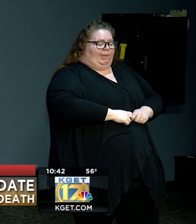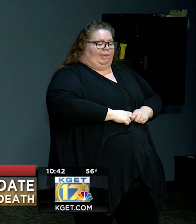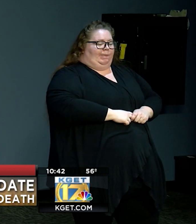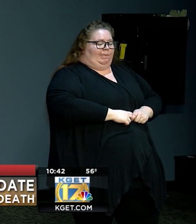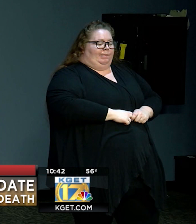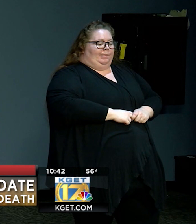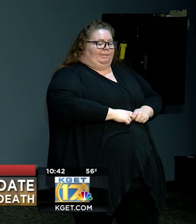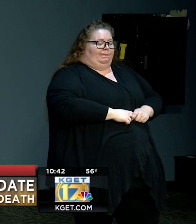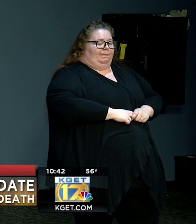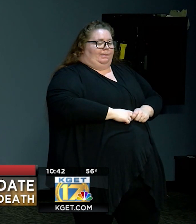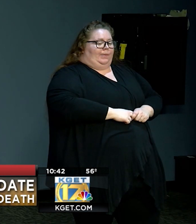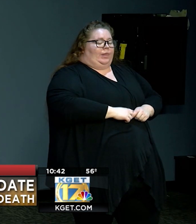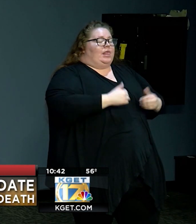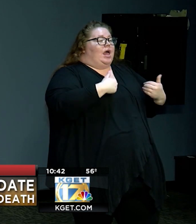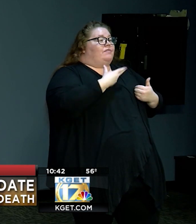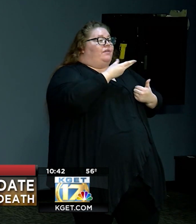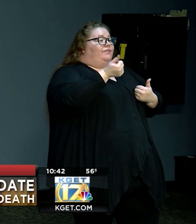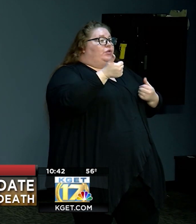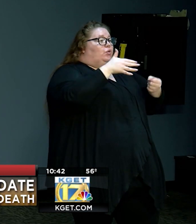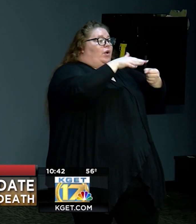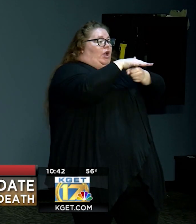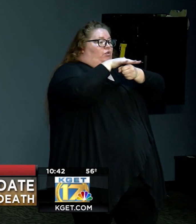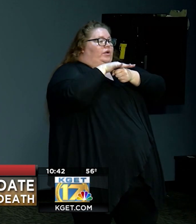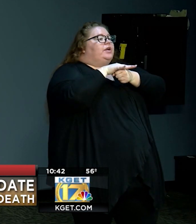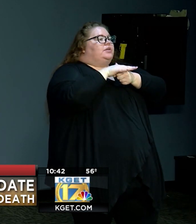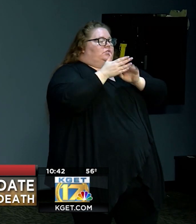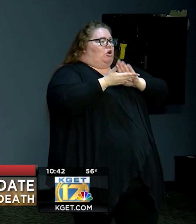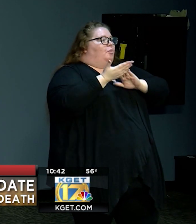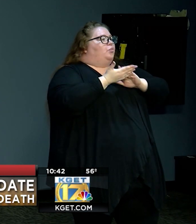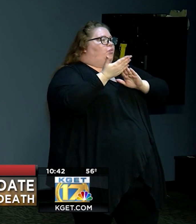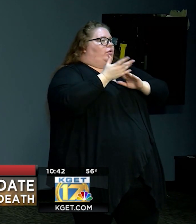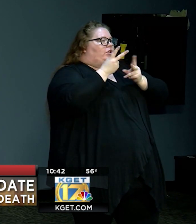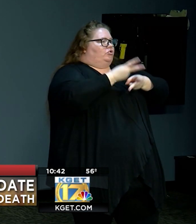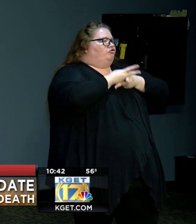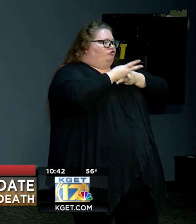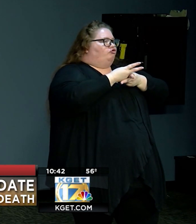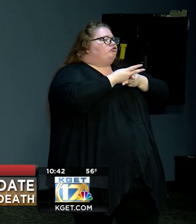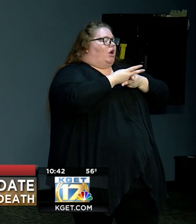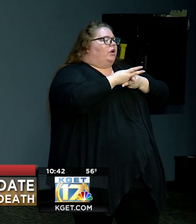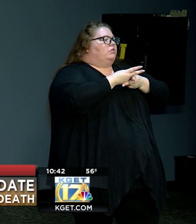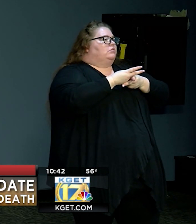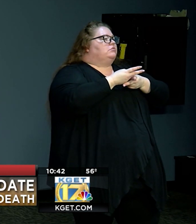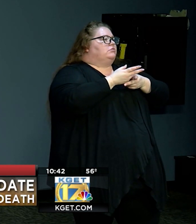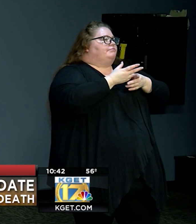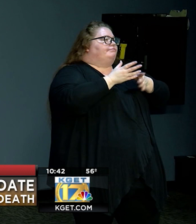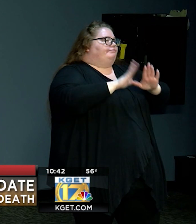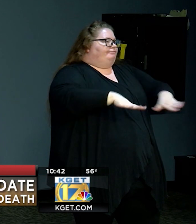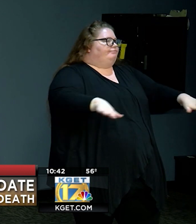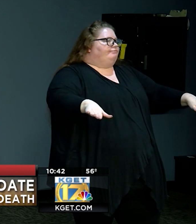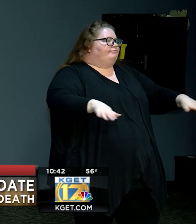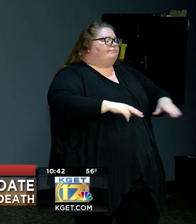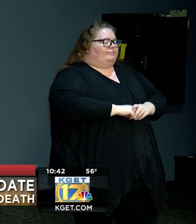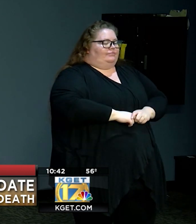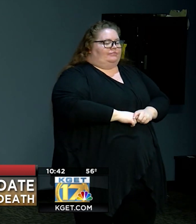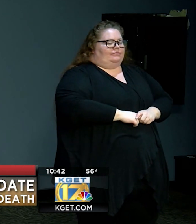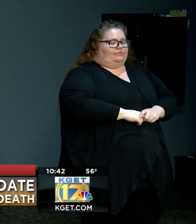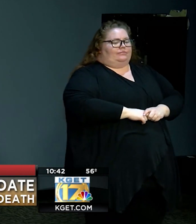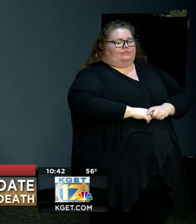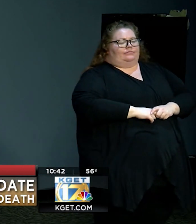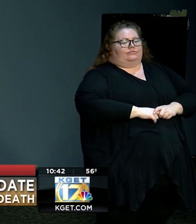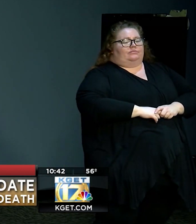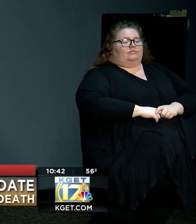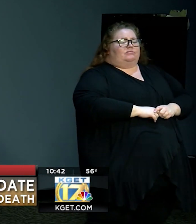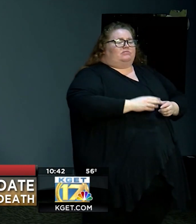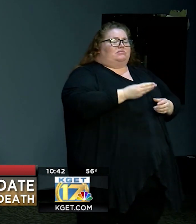are operating that childcare because of the need of those folks who are still in the